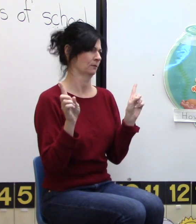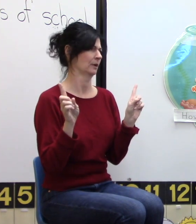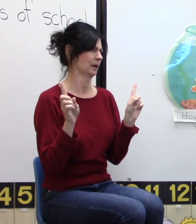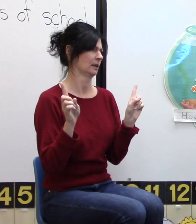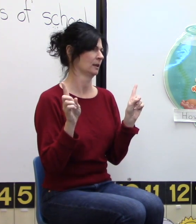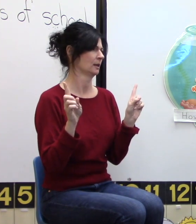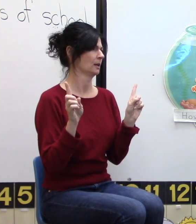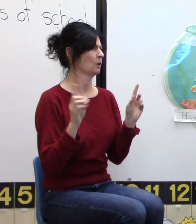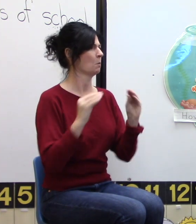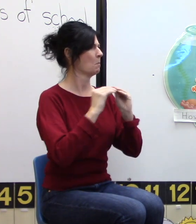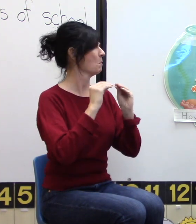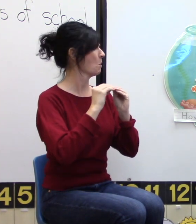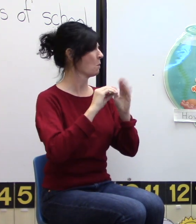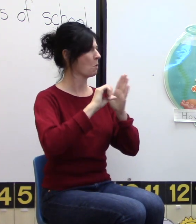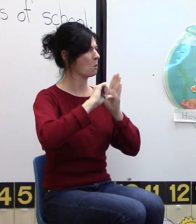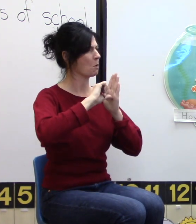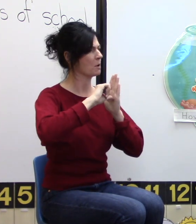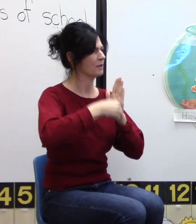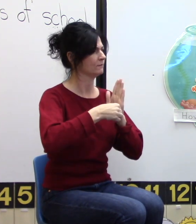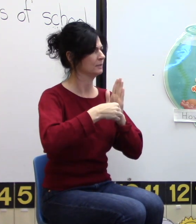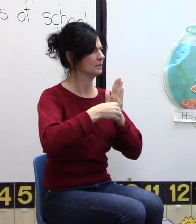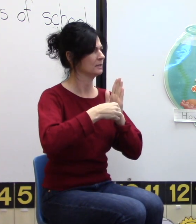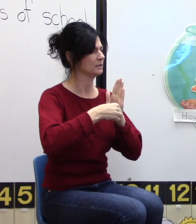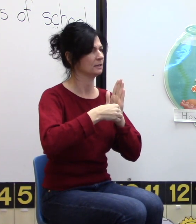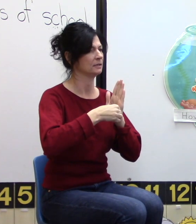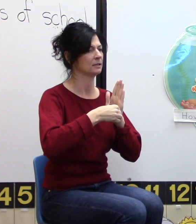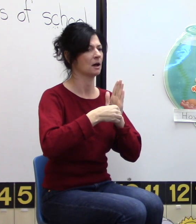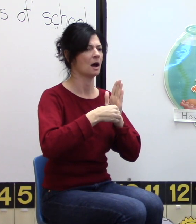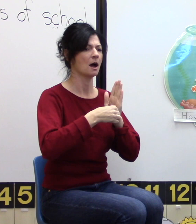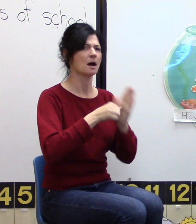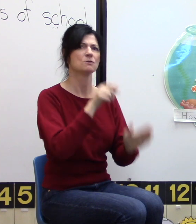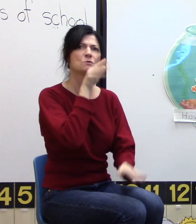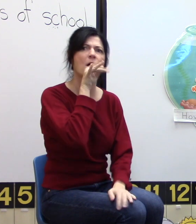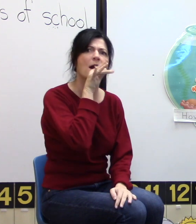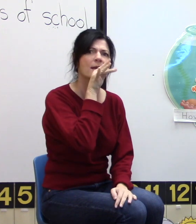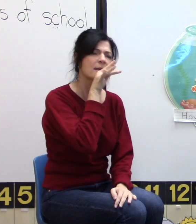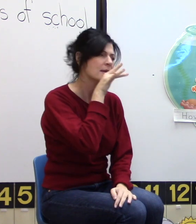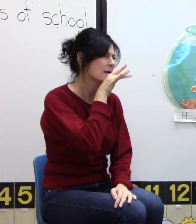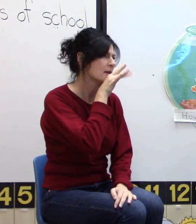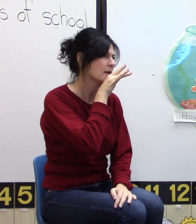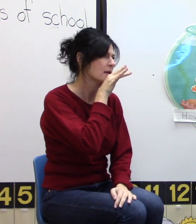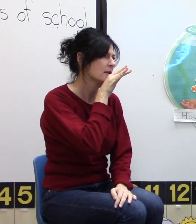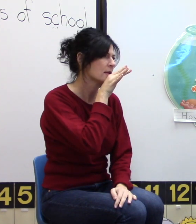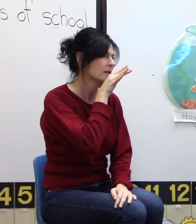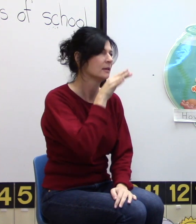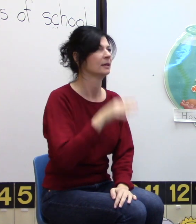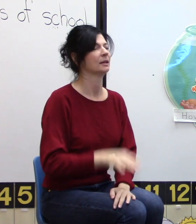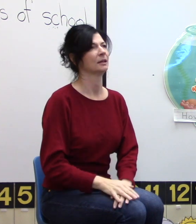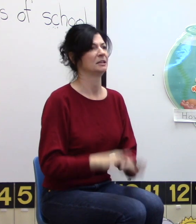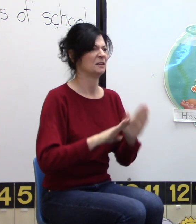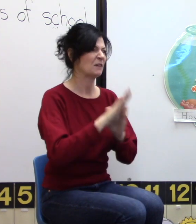it was really different. There was more emphasis on speech and